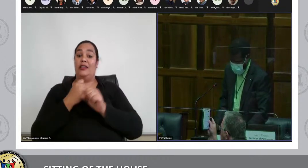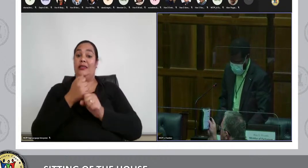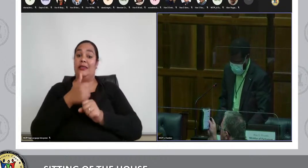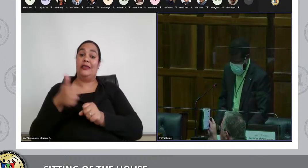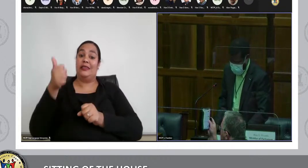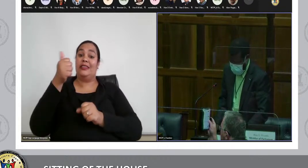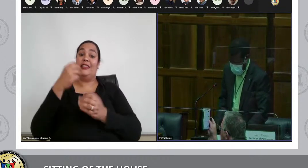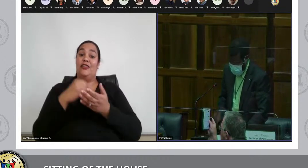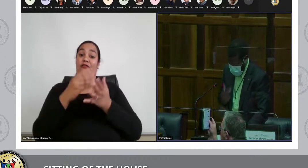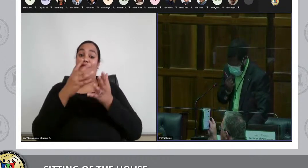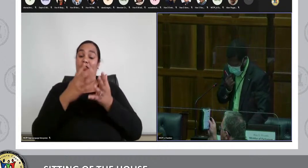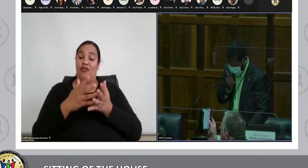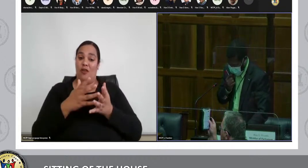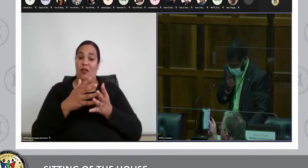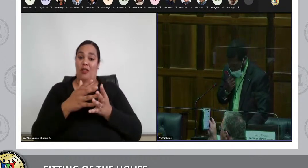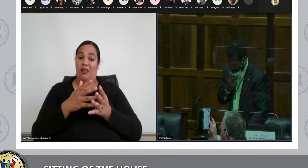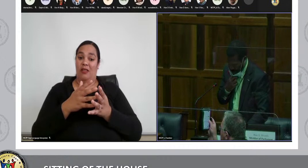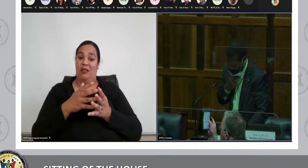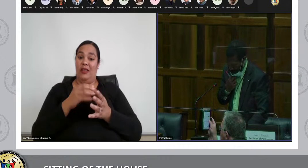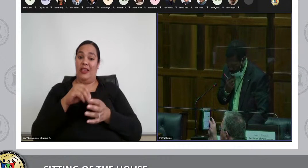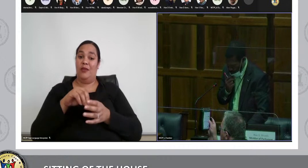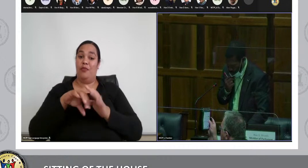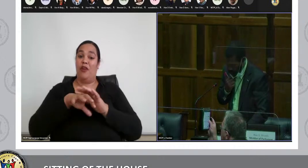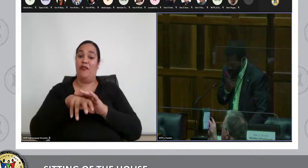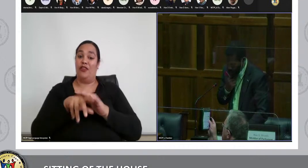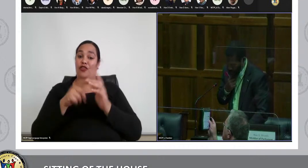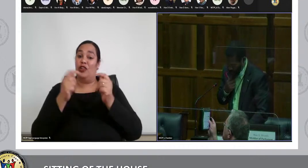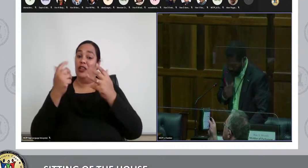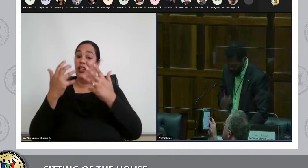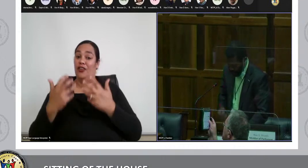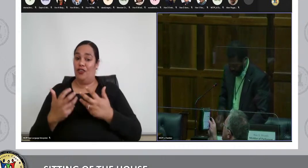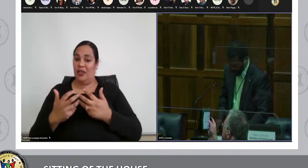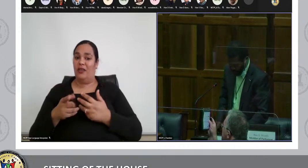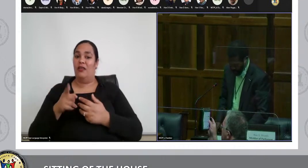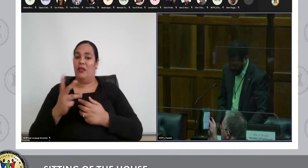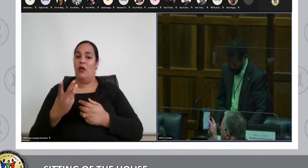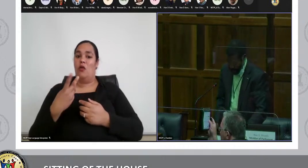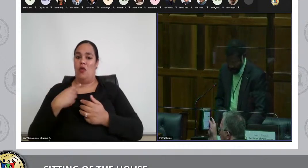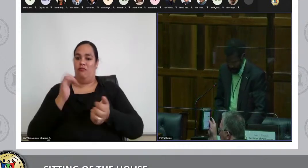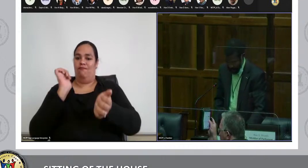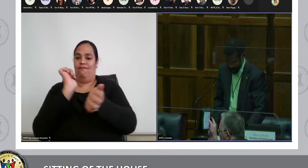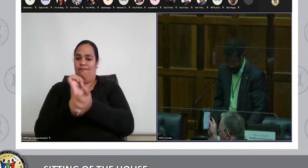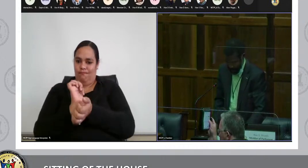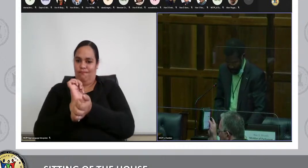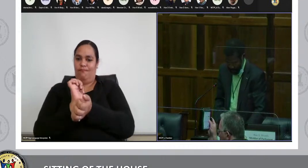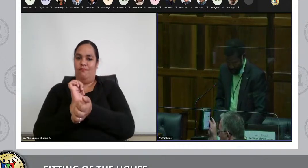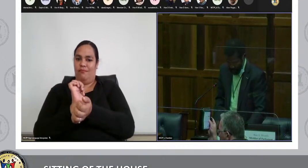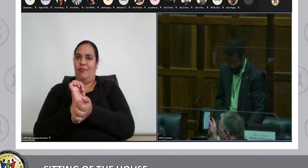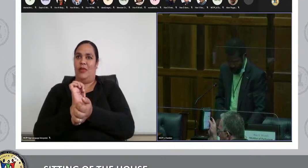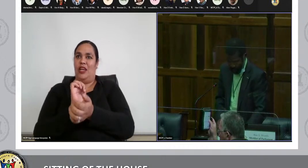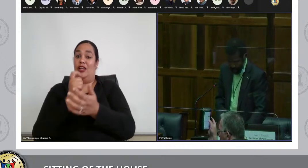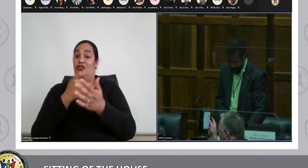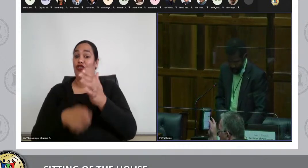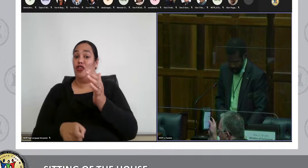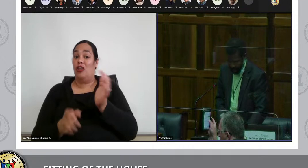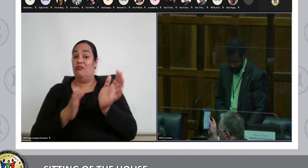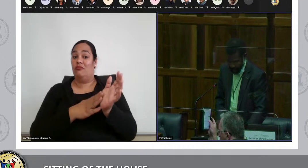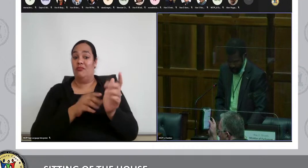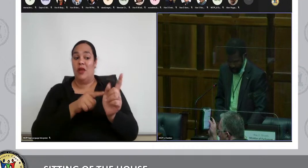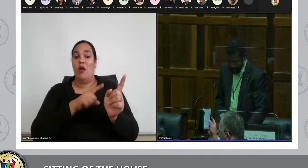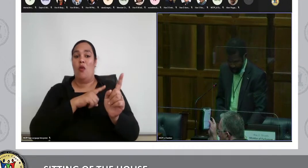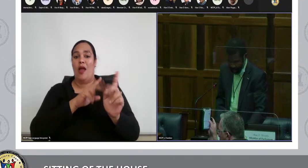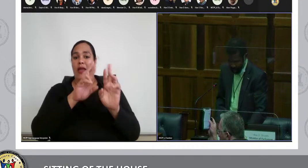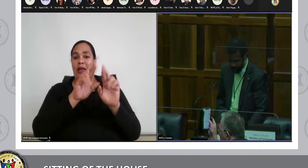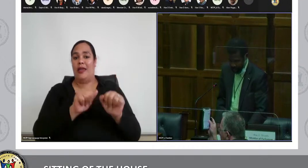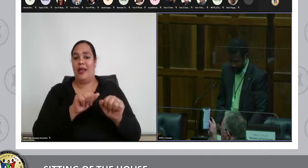official in the Provincial Treasury was arrested and charged for allegedly